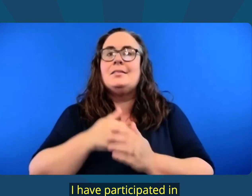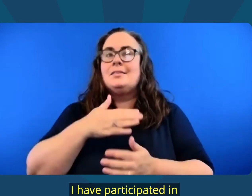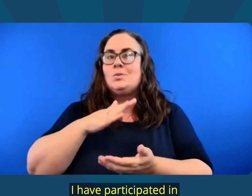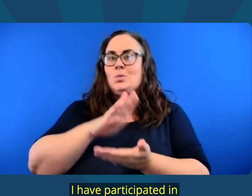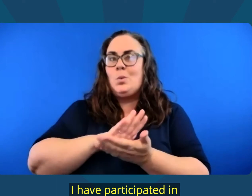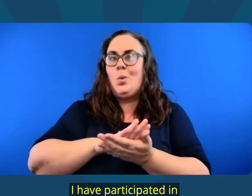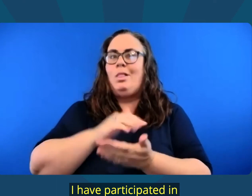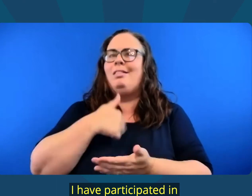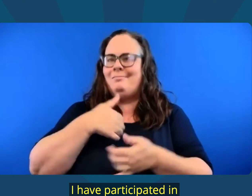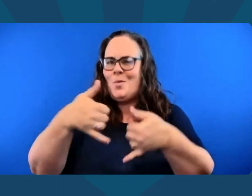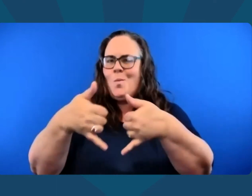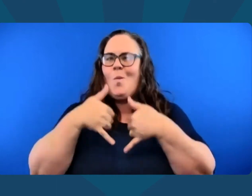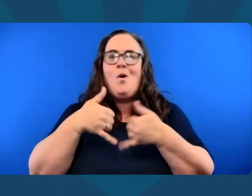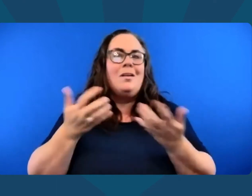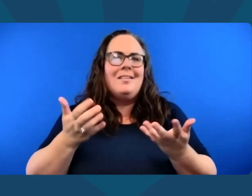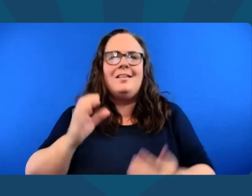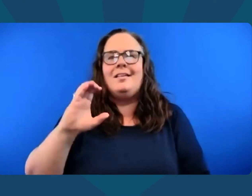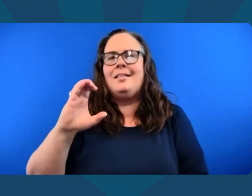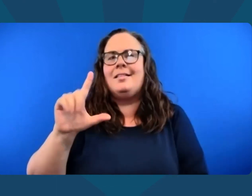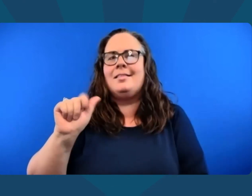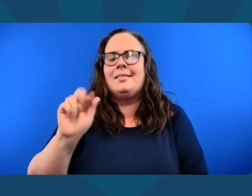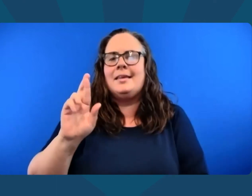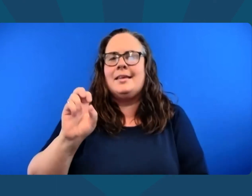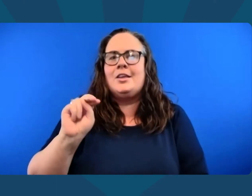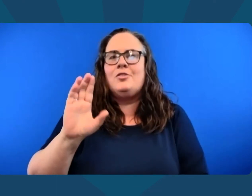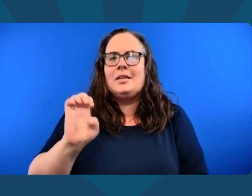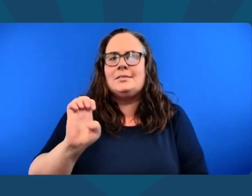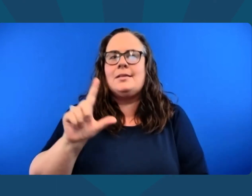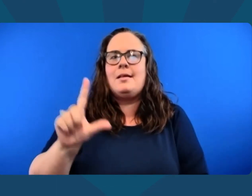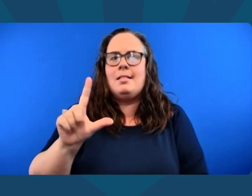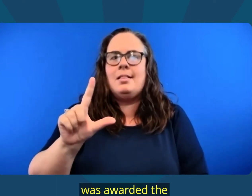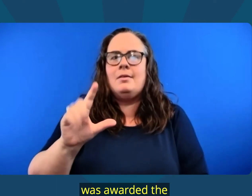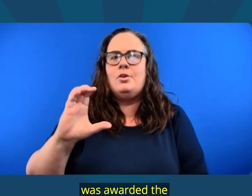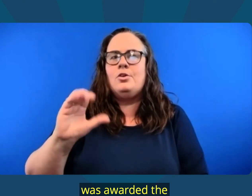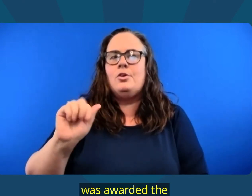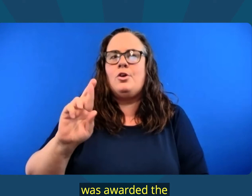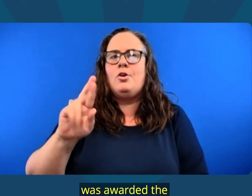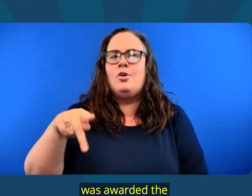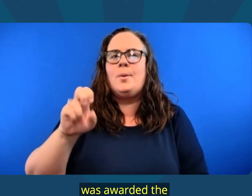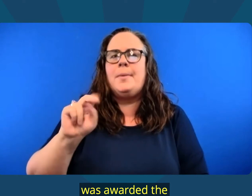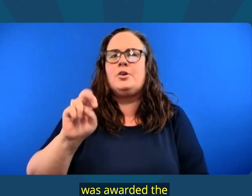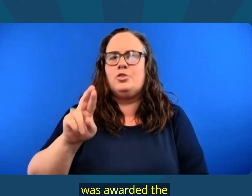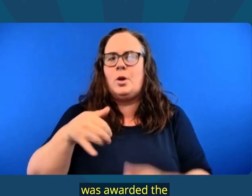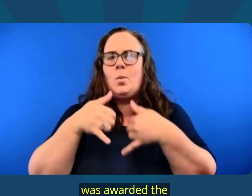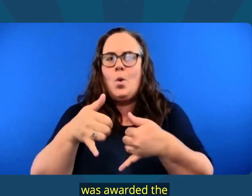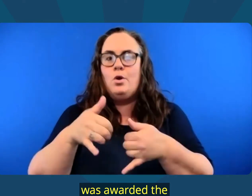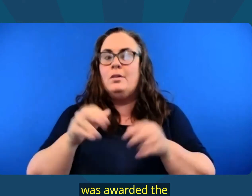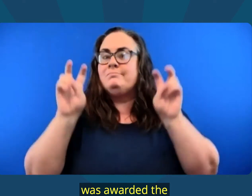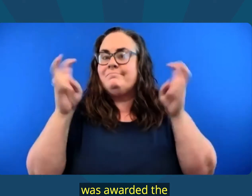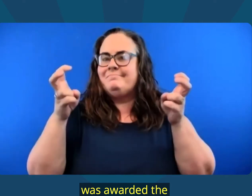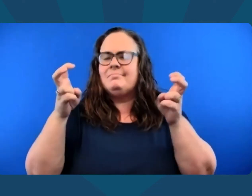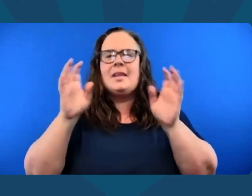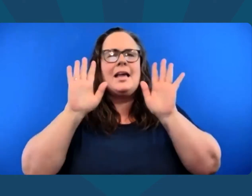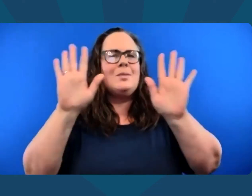service organizations, community activities, and in school was awarded the Clarence L. Carpenter